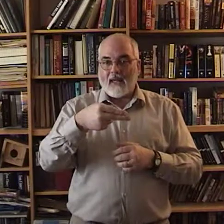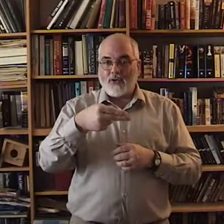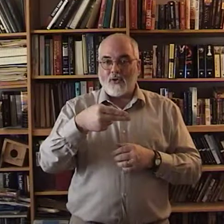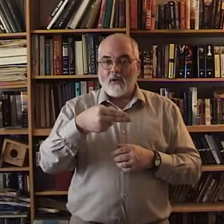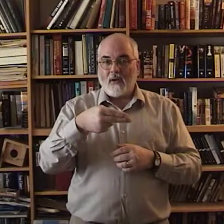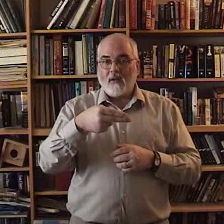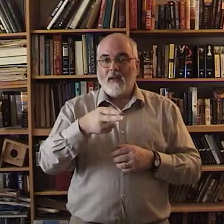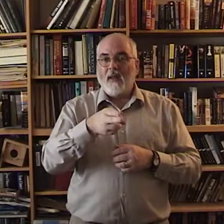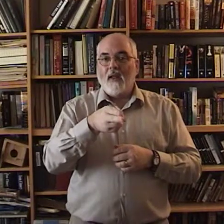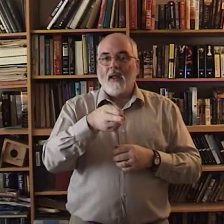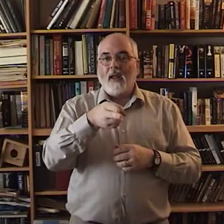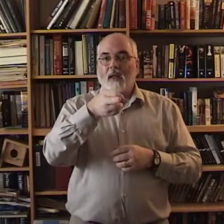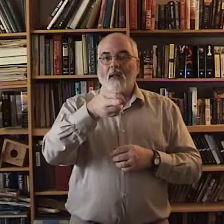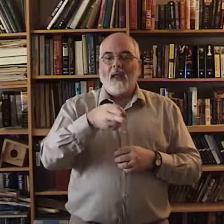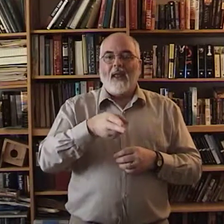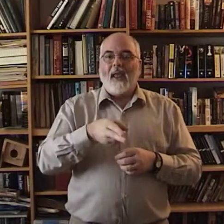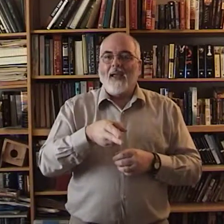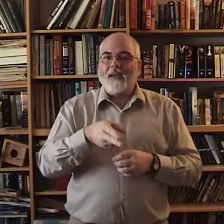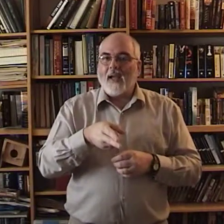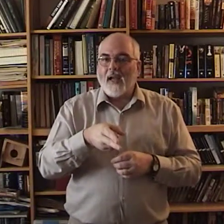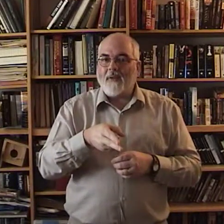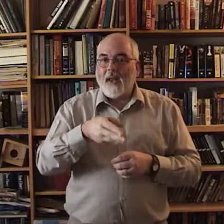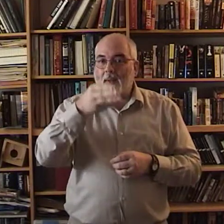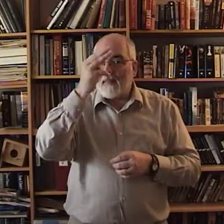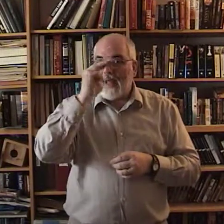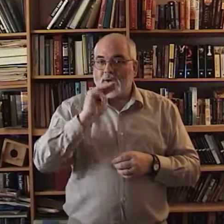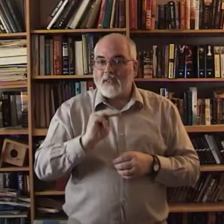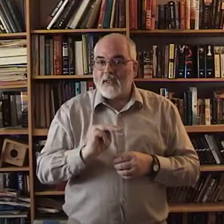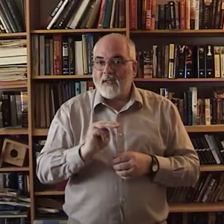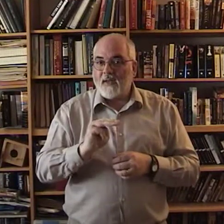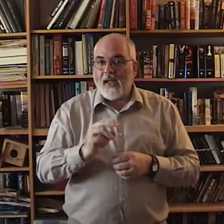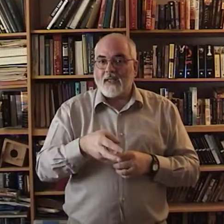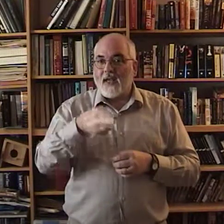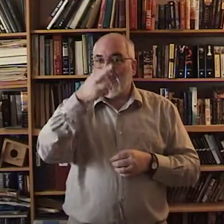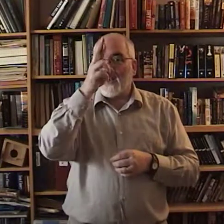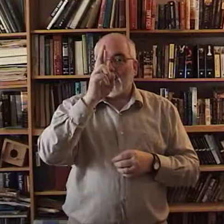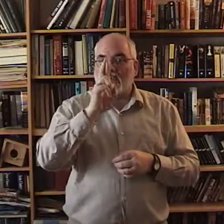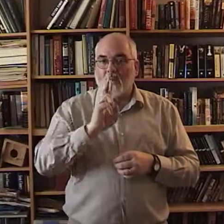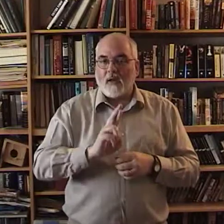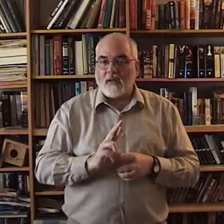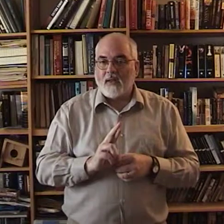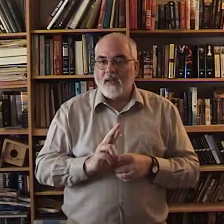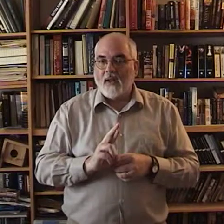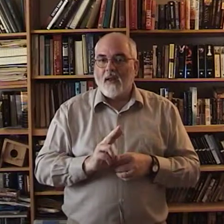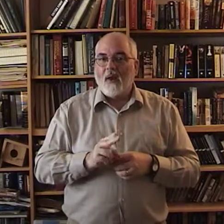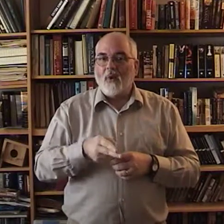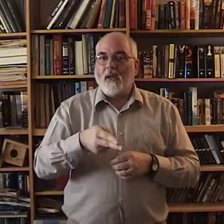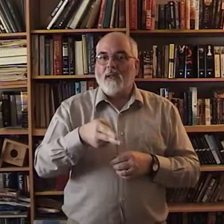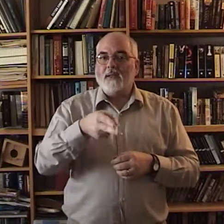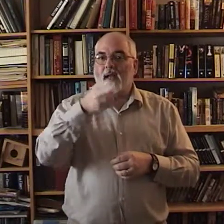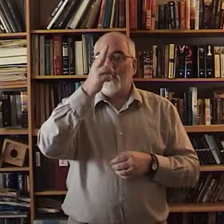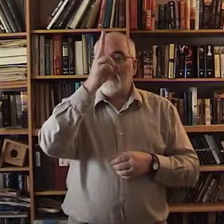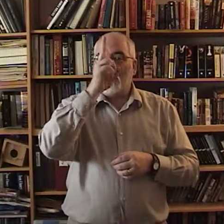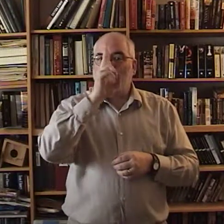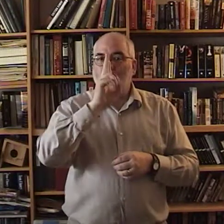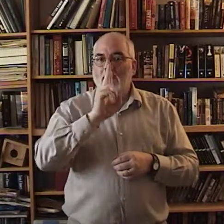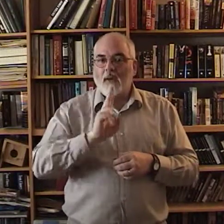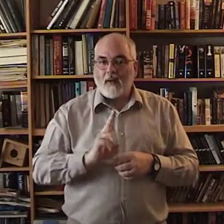H, and it's kind of like majesty, and it's kind of like royalty, only this time it's humility,